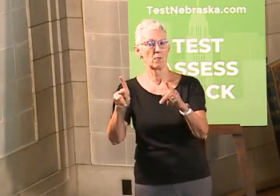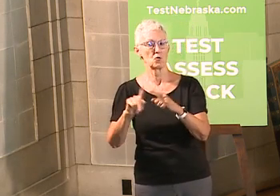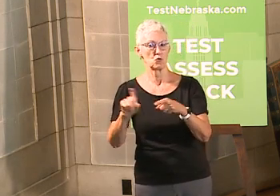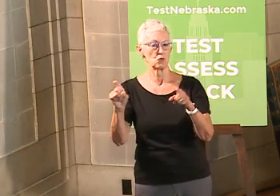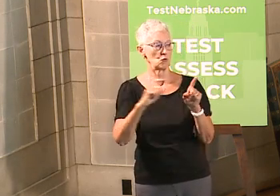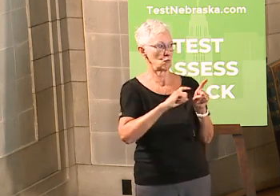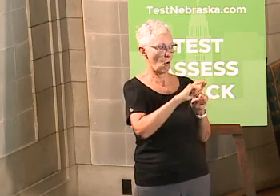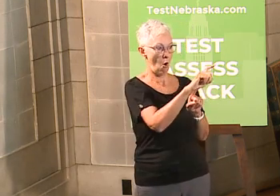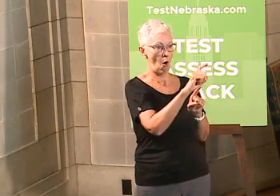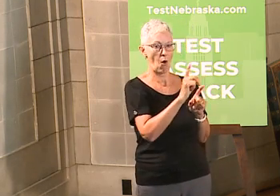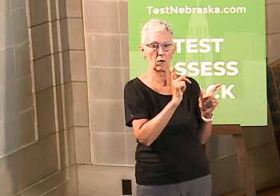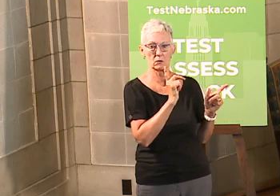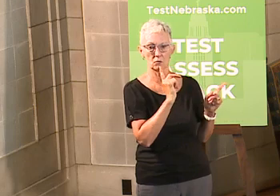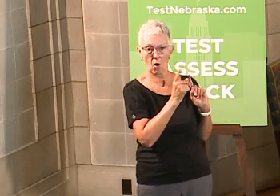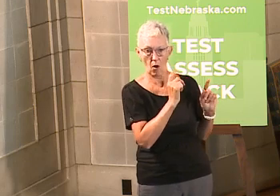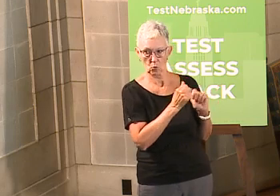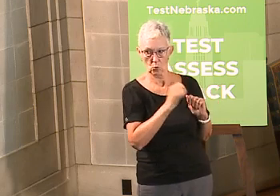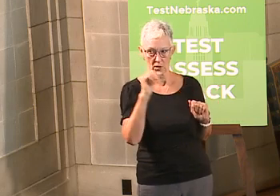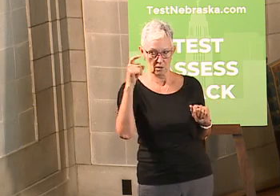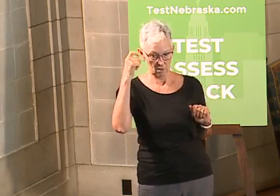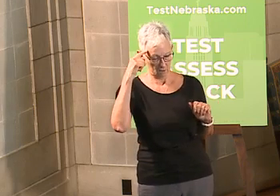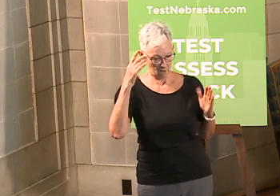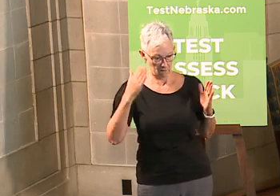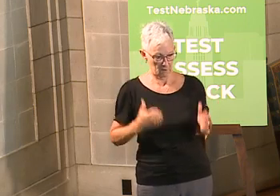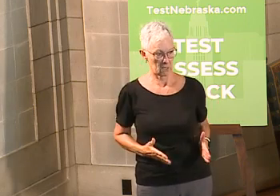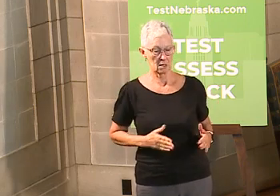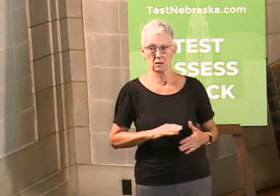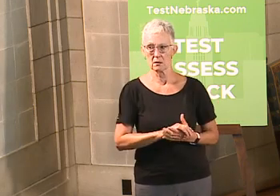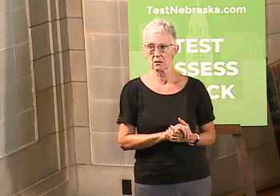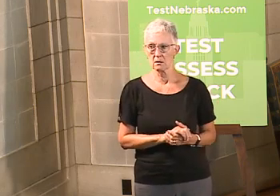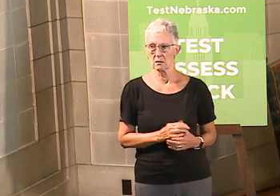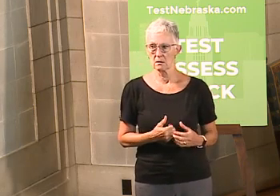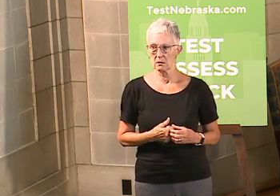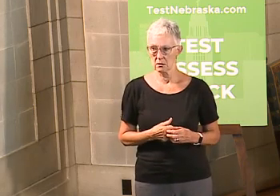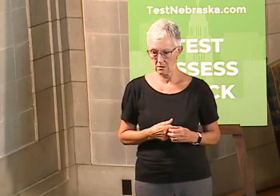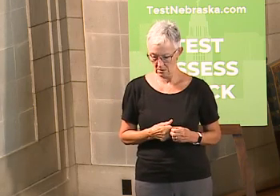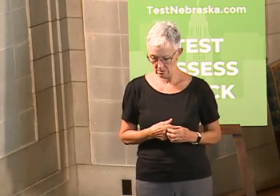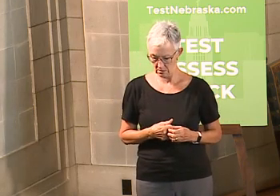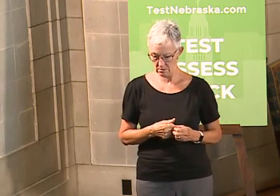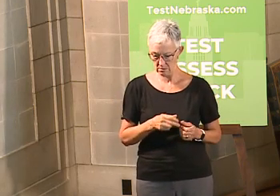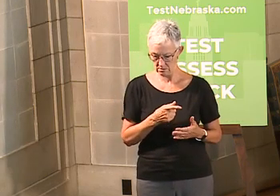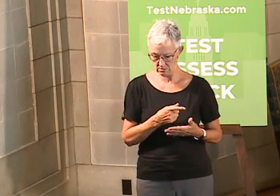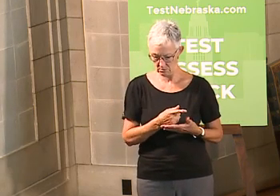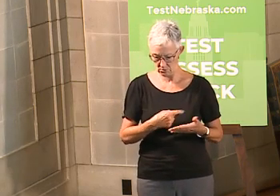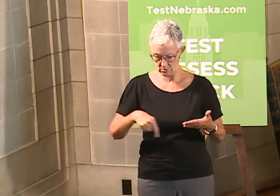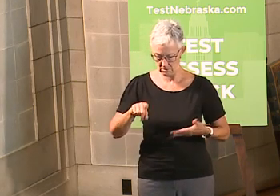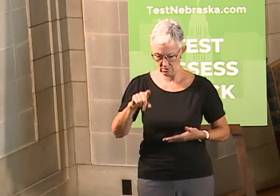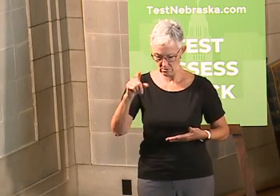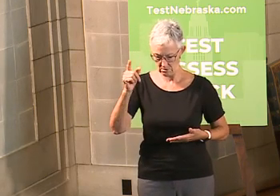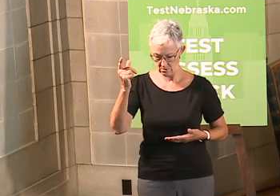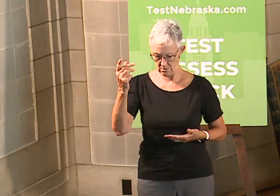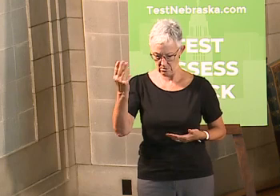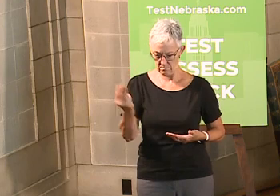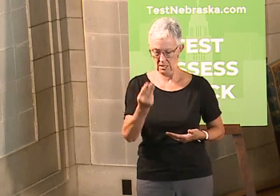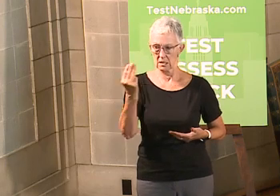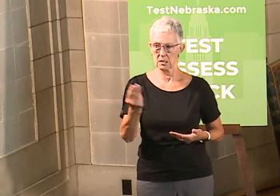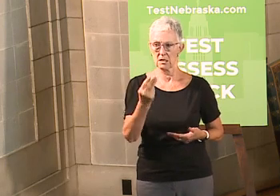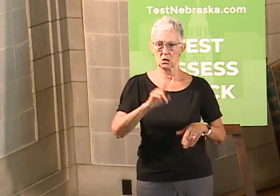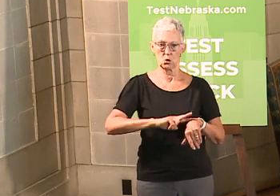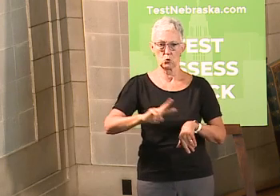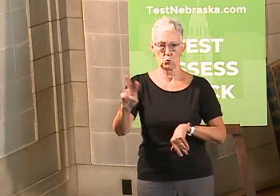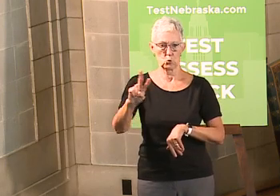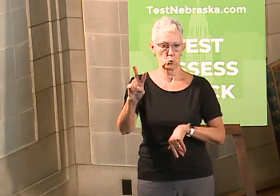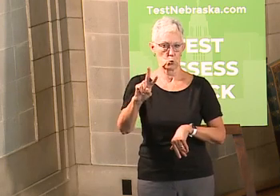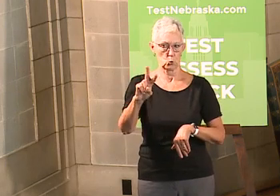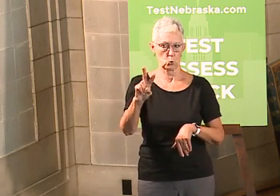press briefing on the 21st here in this room. And actually, this says 2 p.m. Is that right, Taylor? It's going to be here at 2 p.m. It'll be an afternoon press briefing, so it's a little